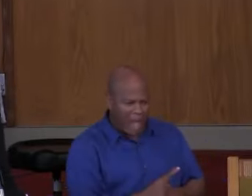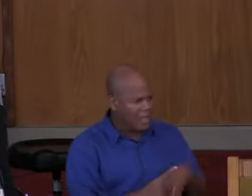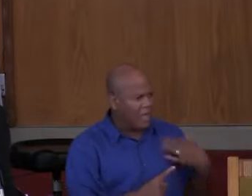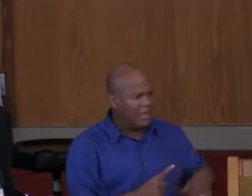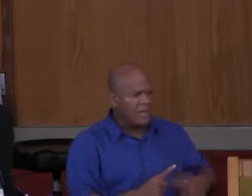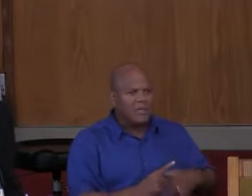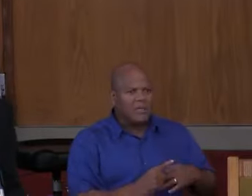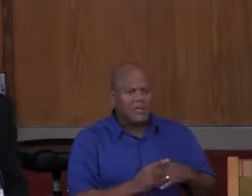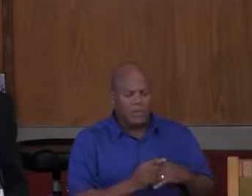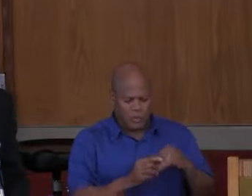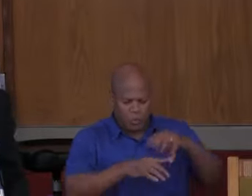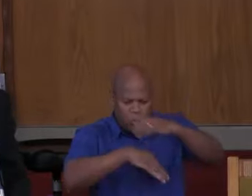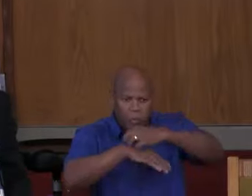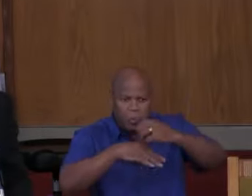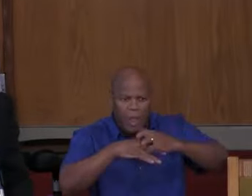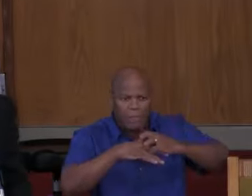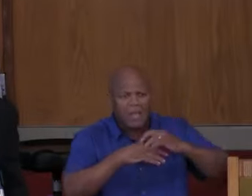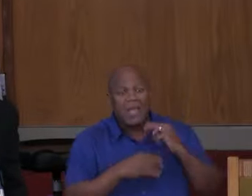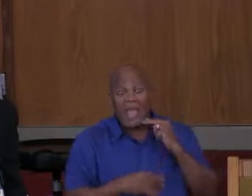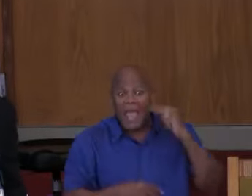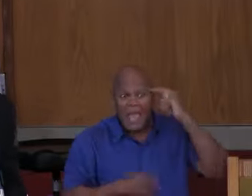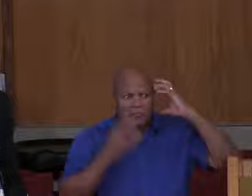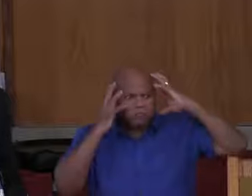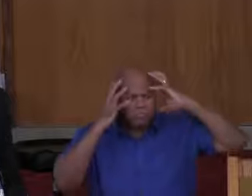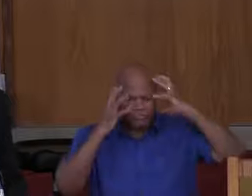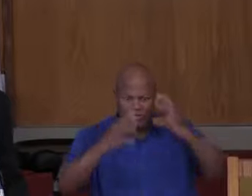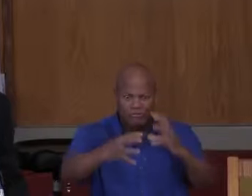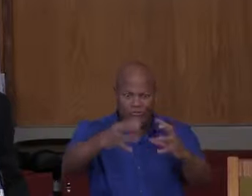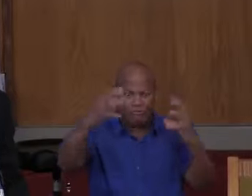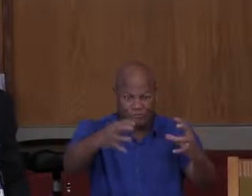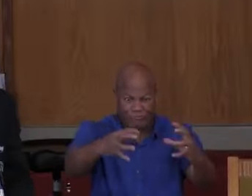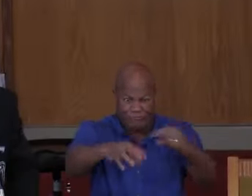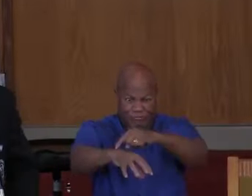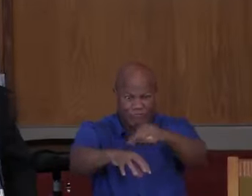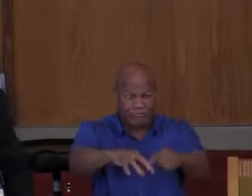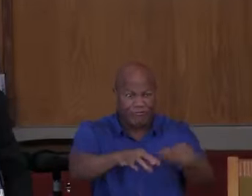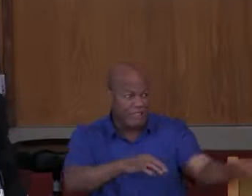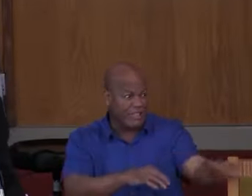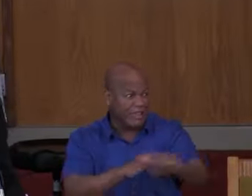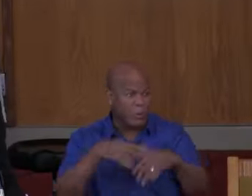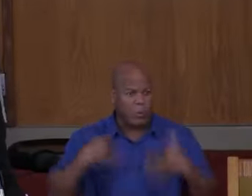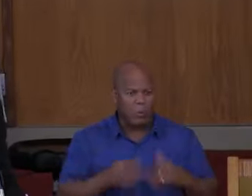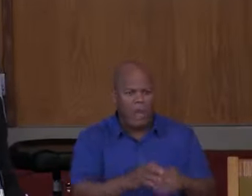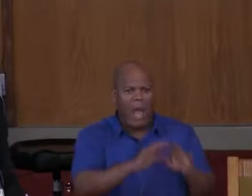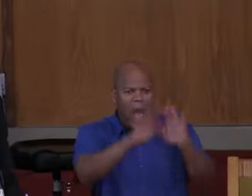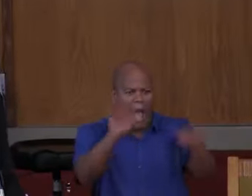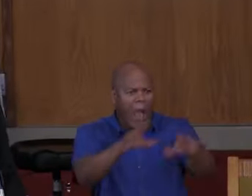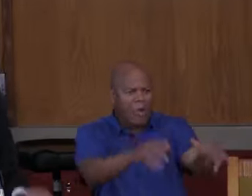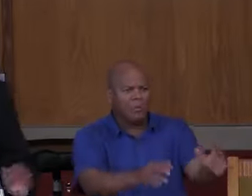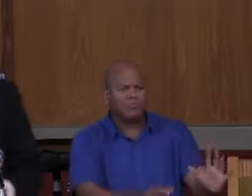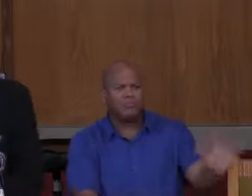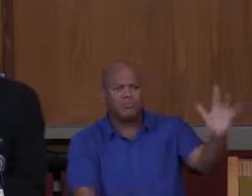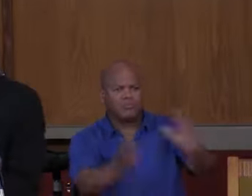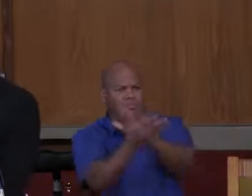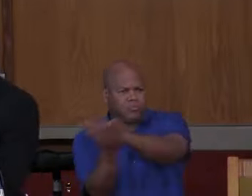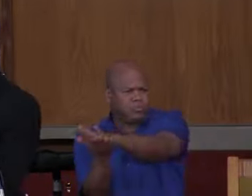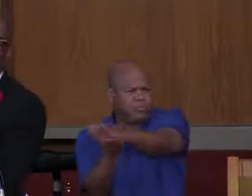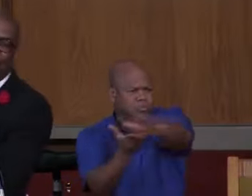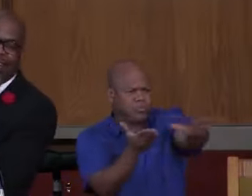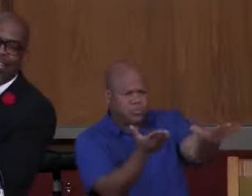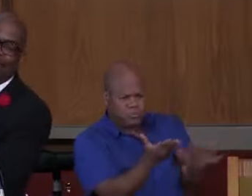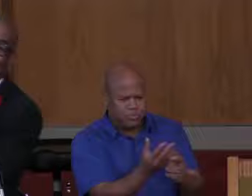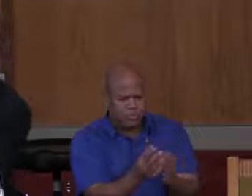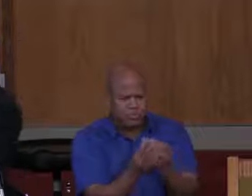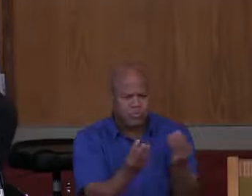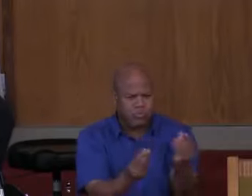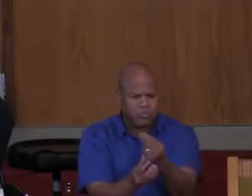the land is fertile. Oh, it's some big dudes over there. But if God brought us, God can do it. I got a question. Are you